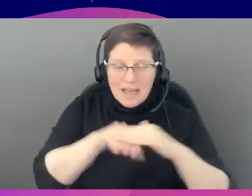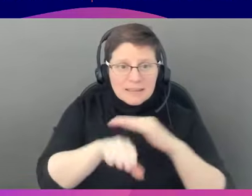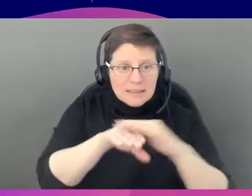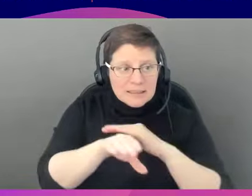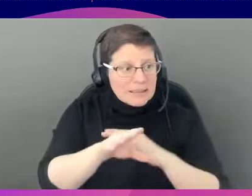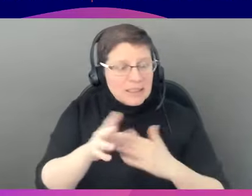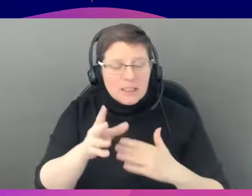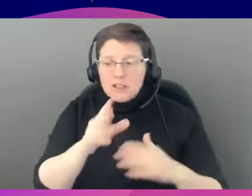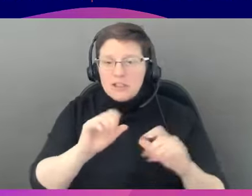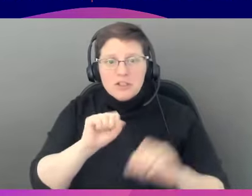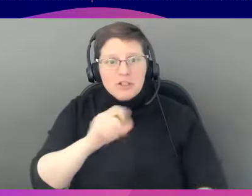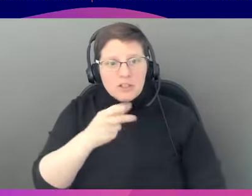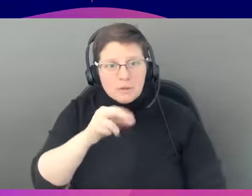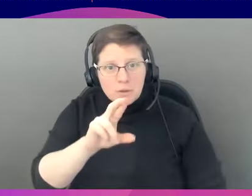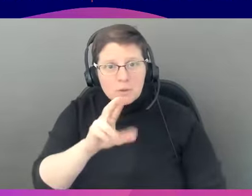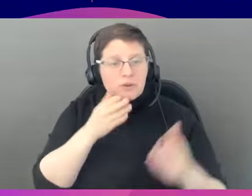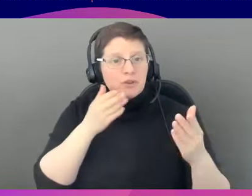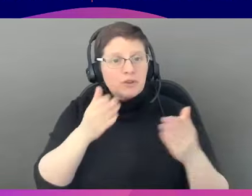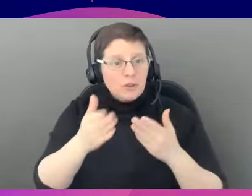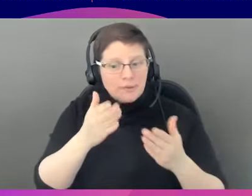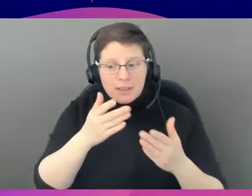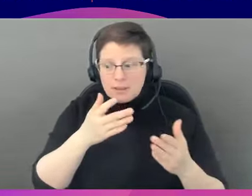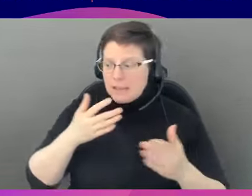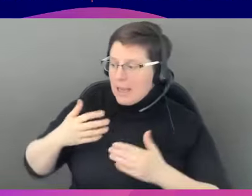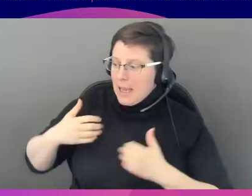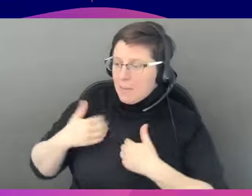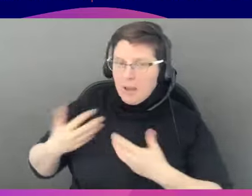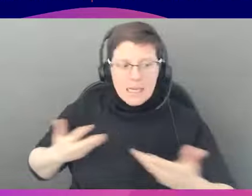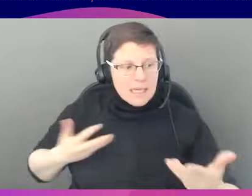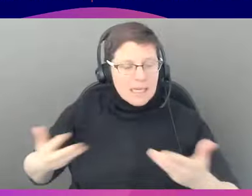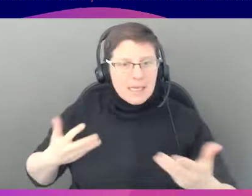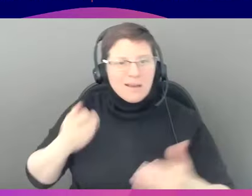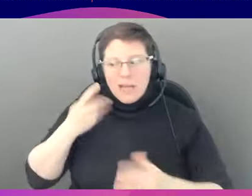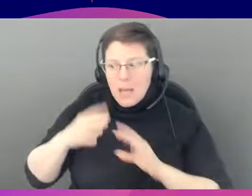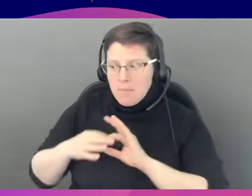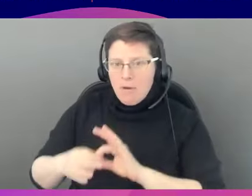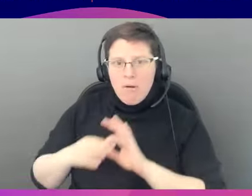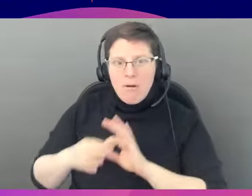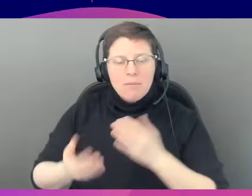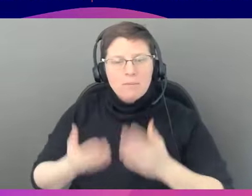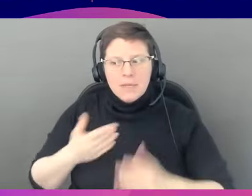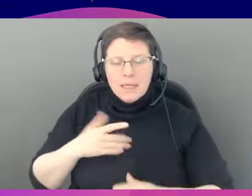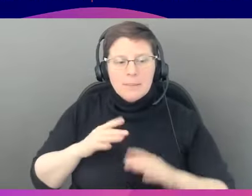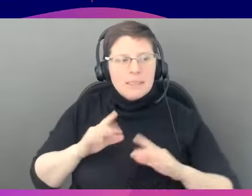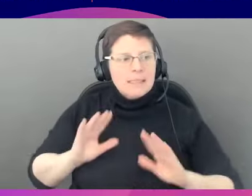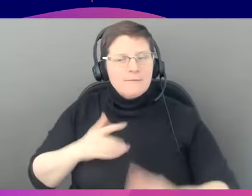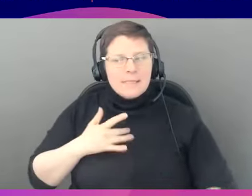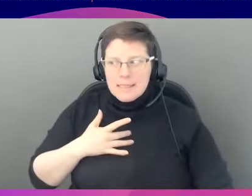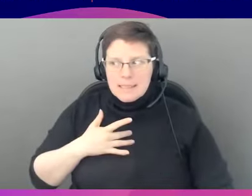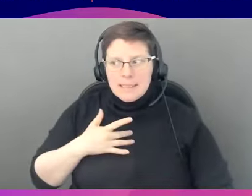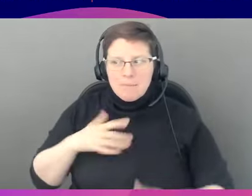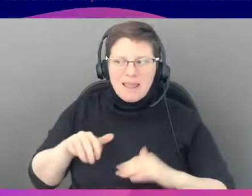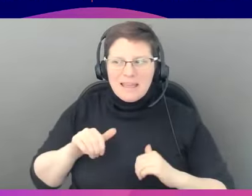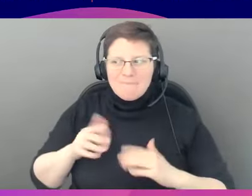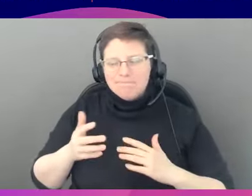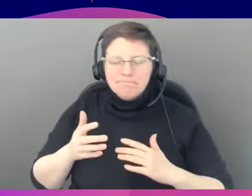inclusive shelters and services. The bond between a survivor and their animals may cause them to delay leaving or reconsider